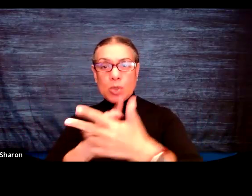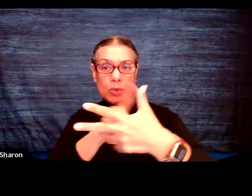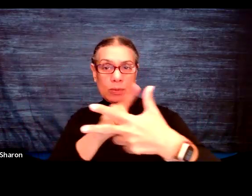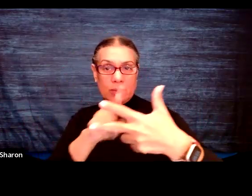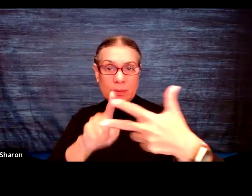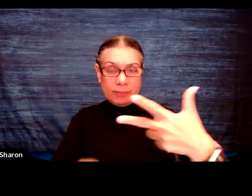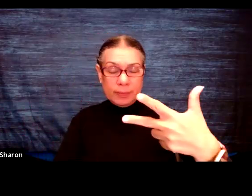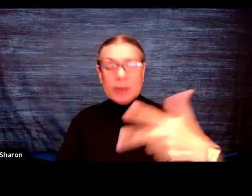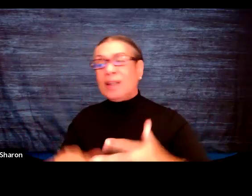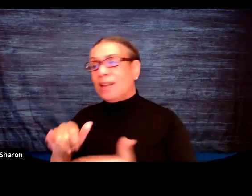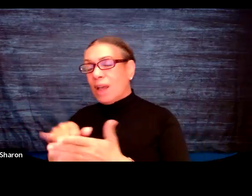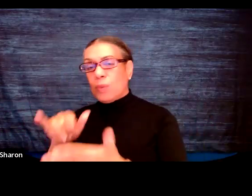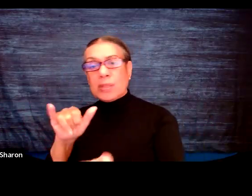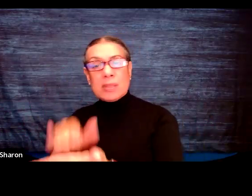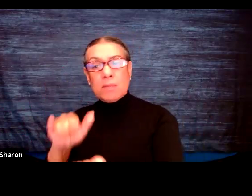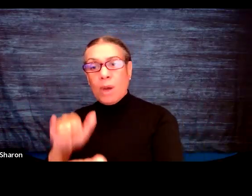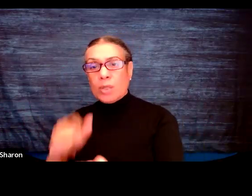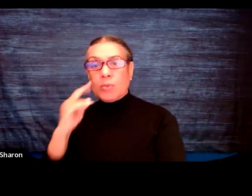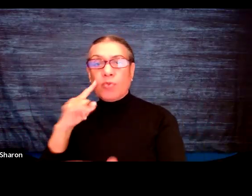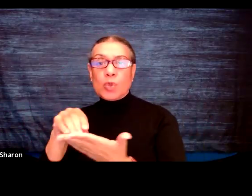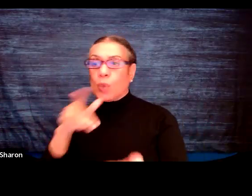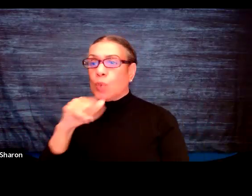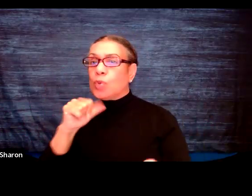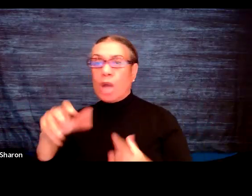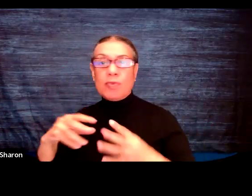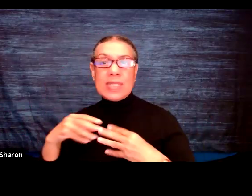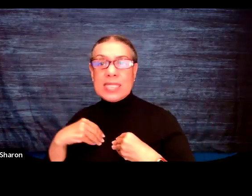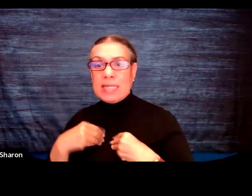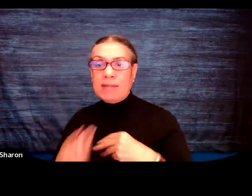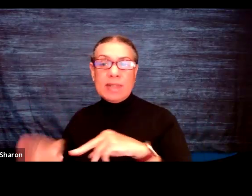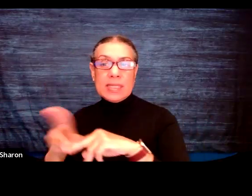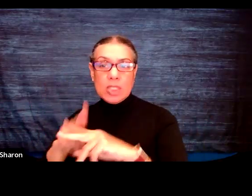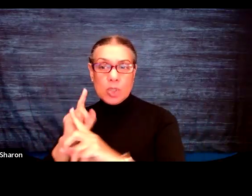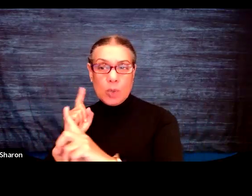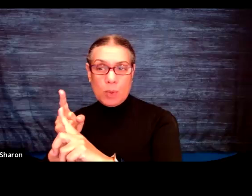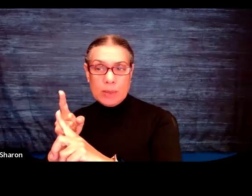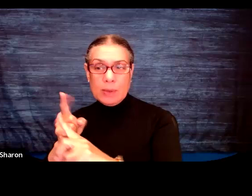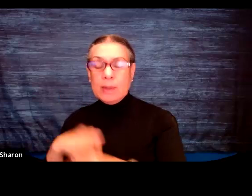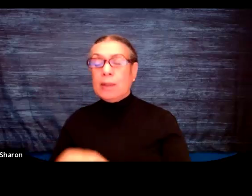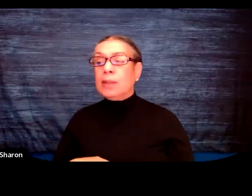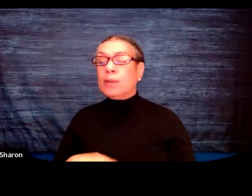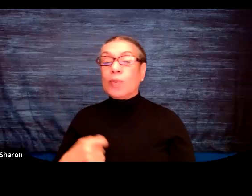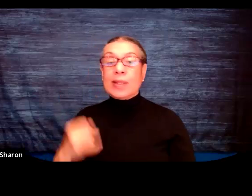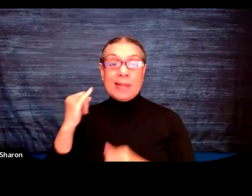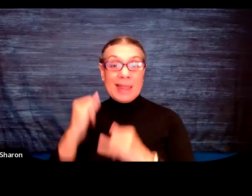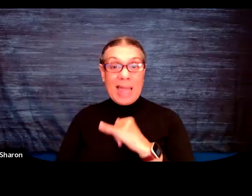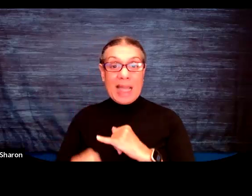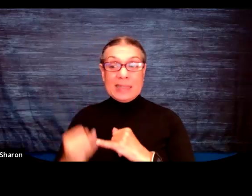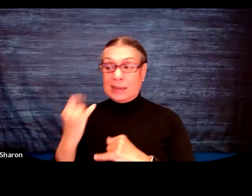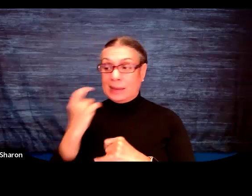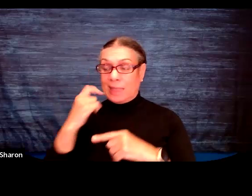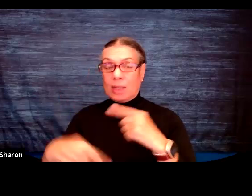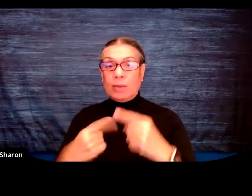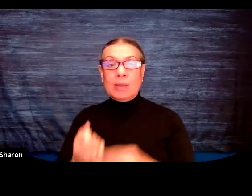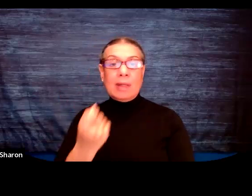which obviously was impossible for students who did not receive additional points. During the last application cycle, there were